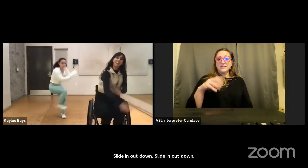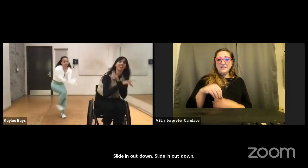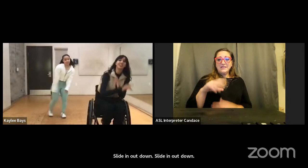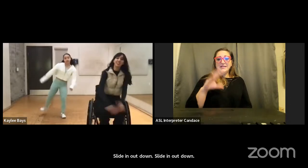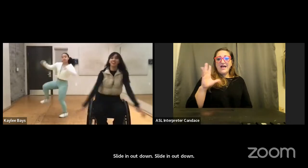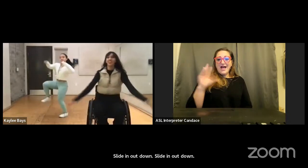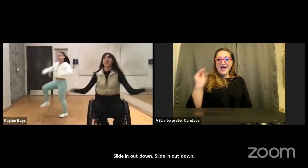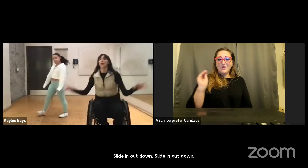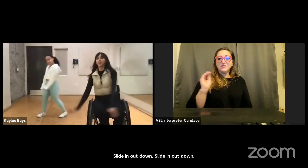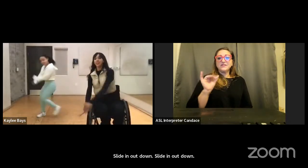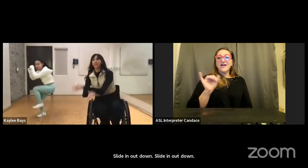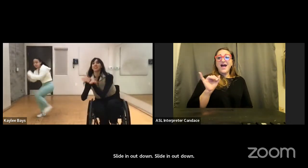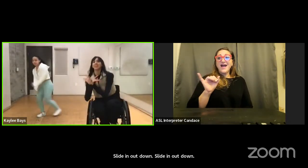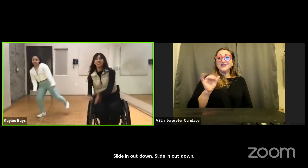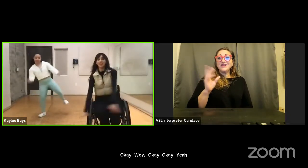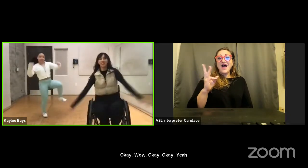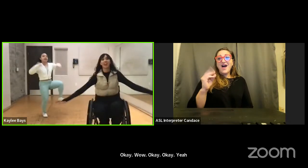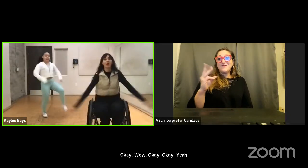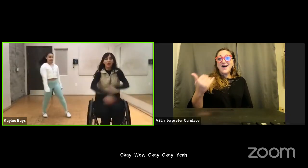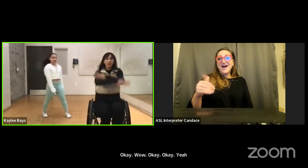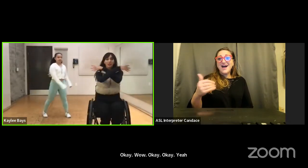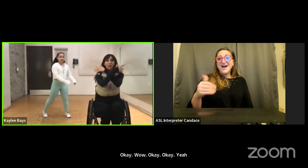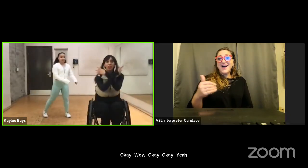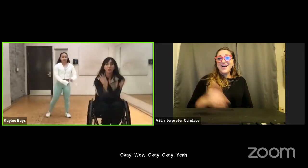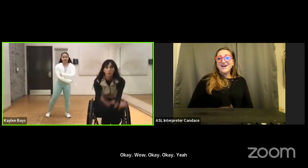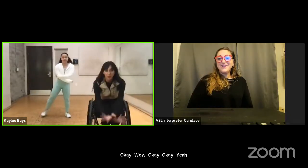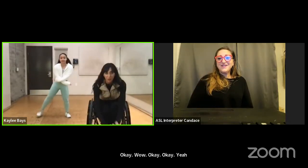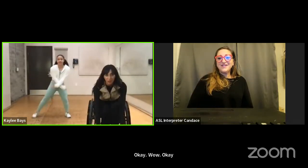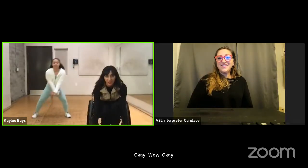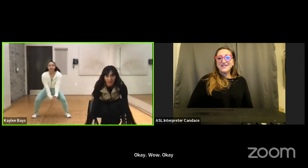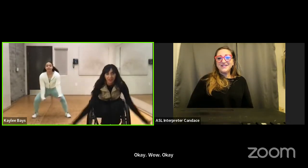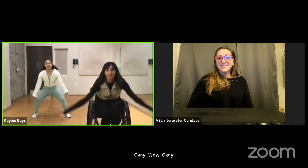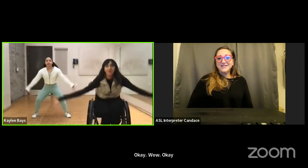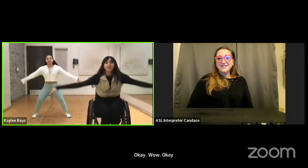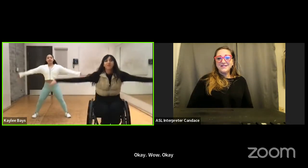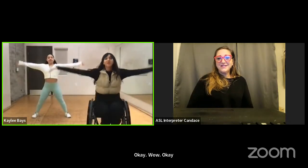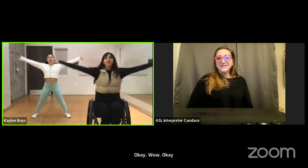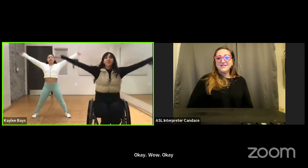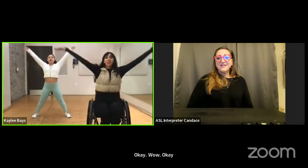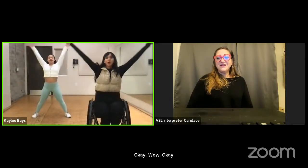Out, in, out, in, out. Yes.